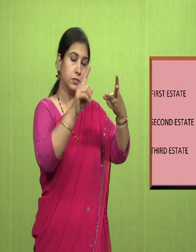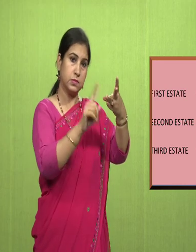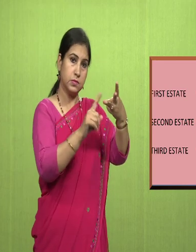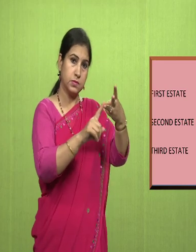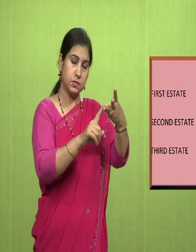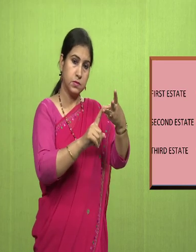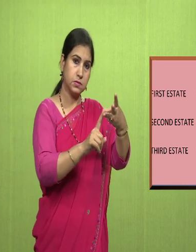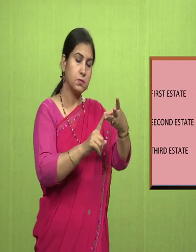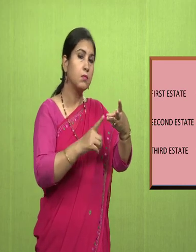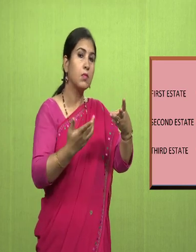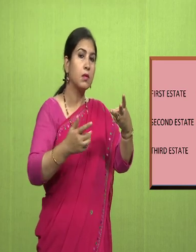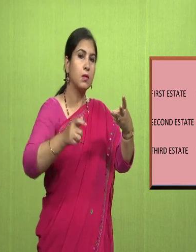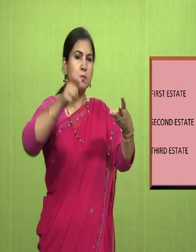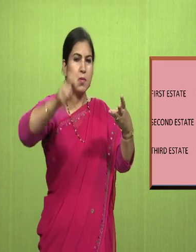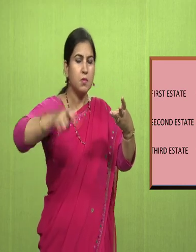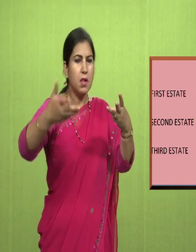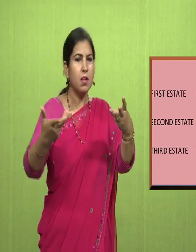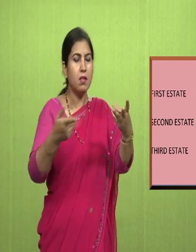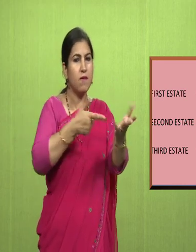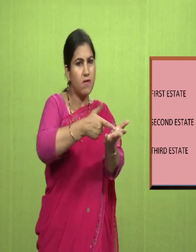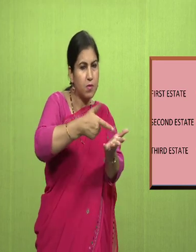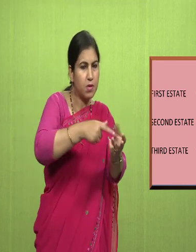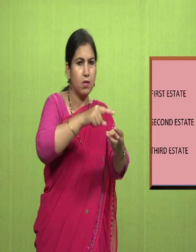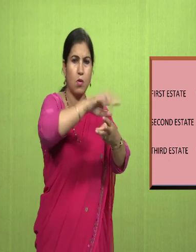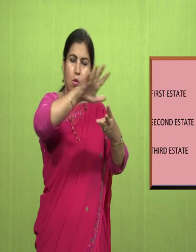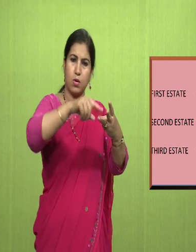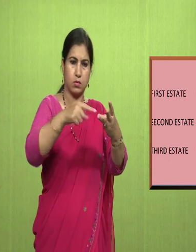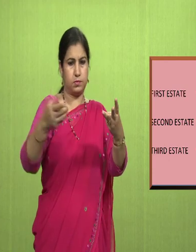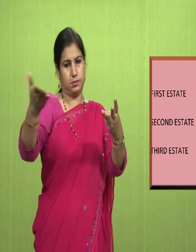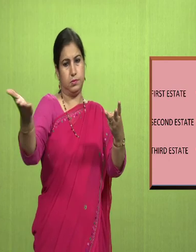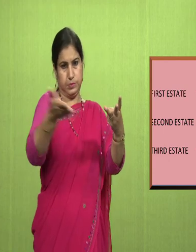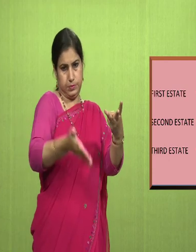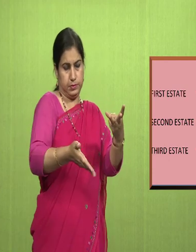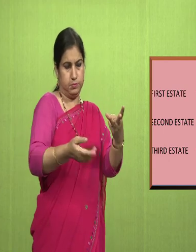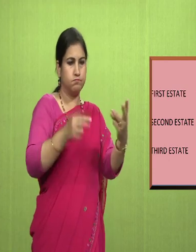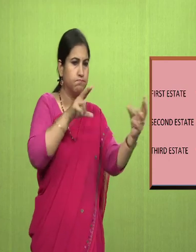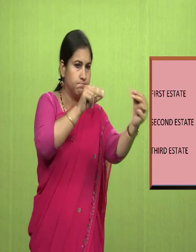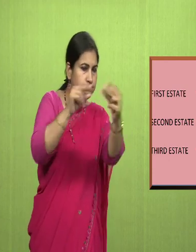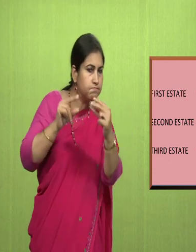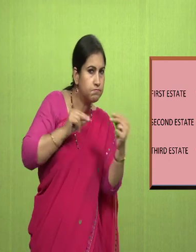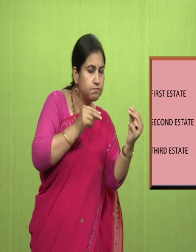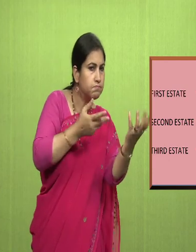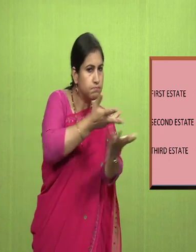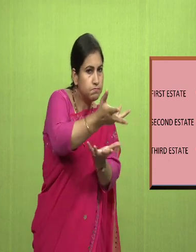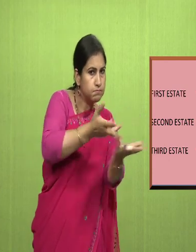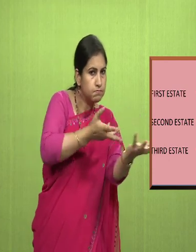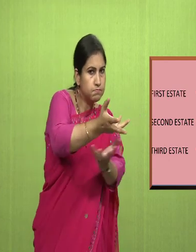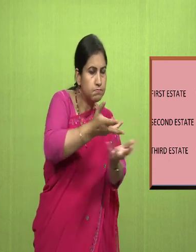officers who served the kings, and the third class was common people. People from all